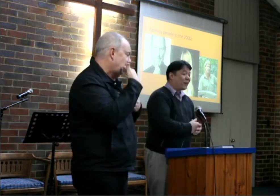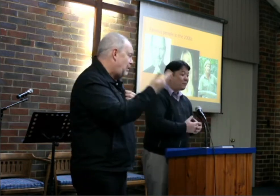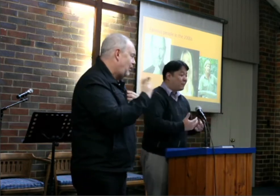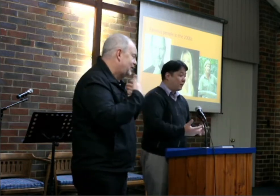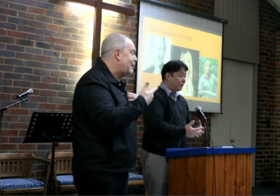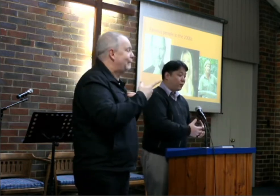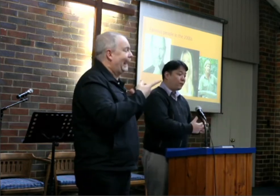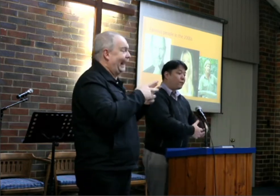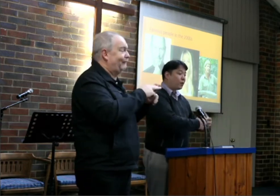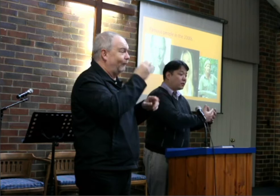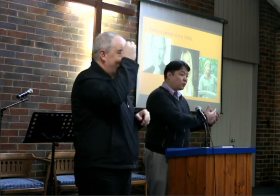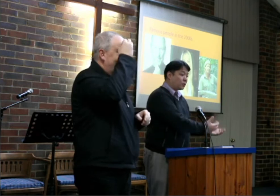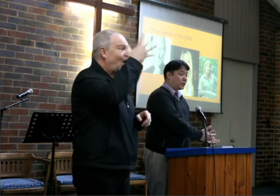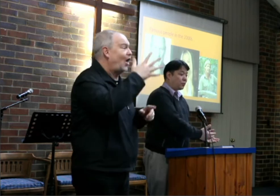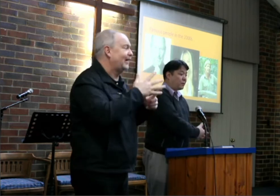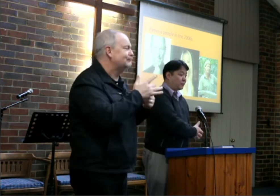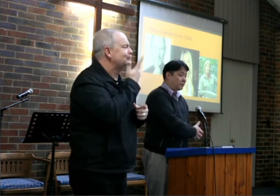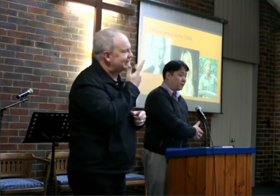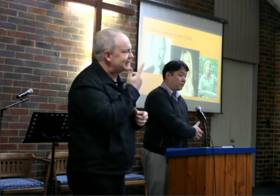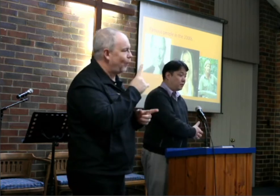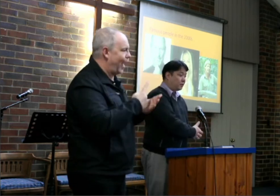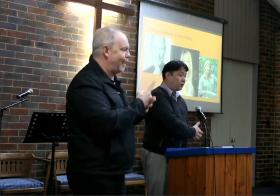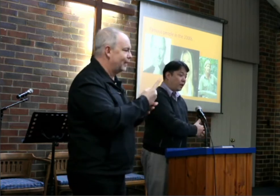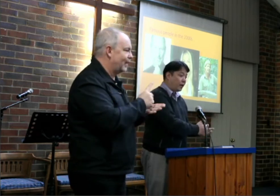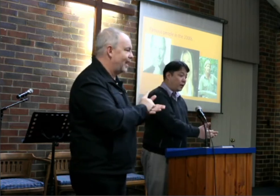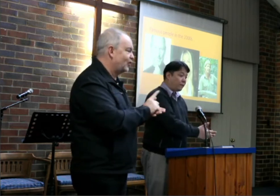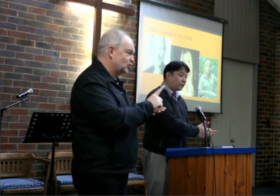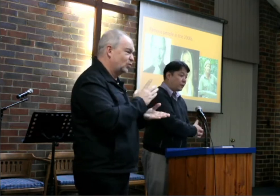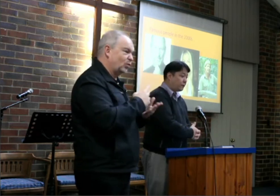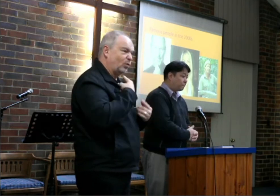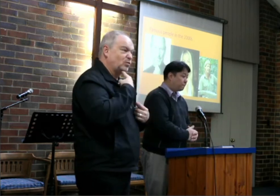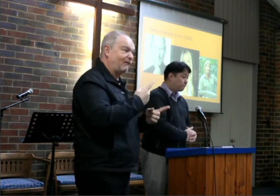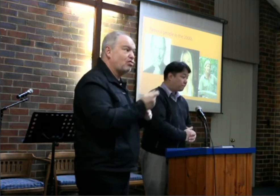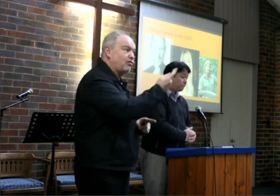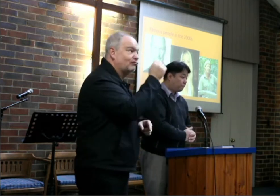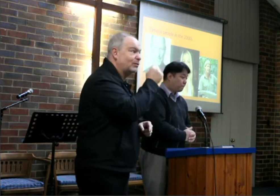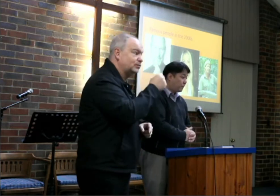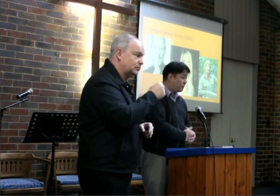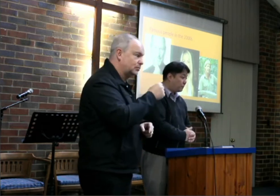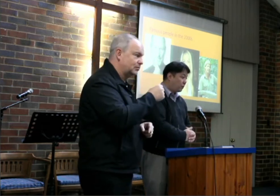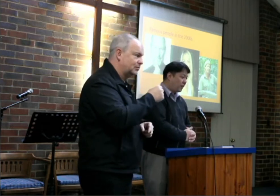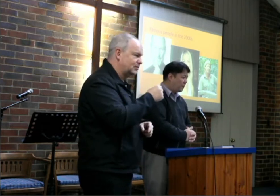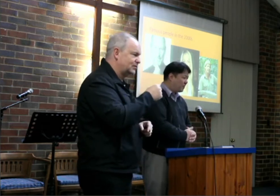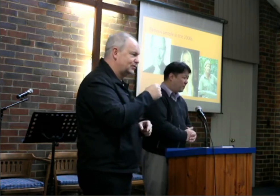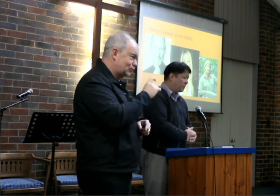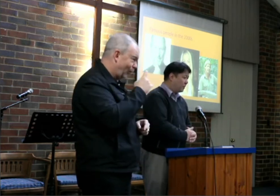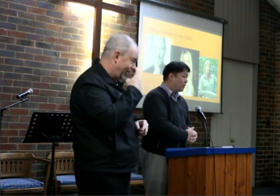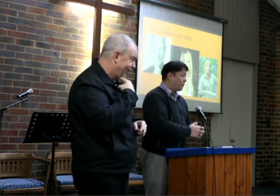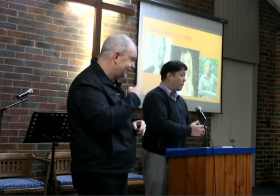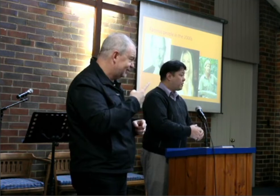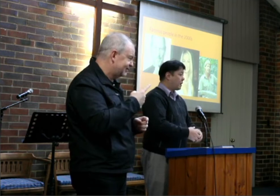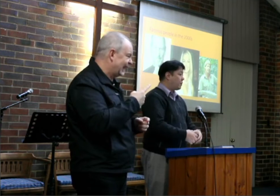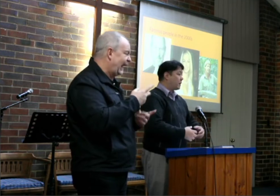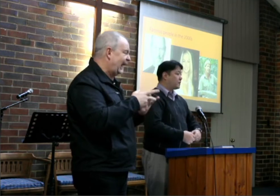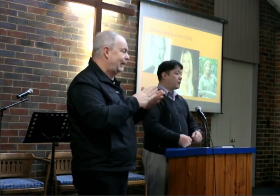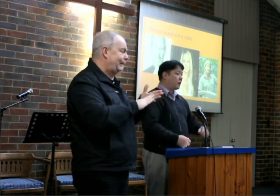if you can't remember, if you've forgotten those things, what happens? Do you care if it's thrown out? You don't care really, do you? If your